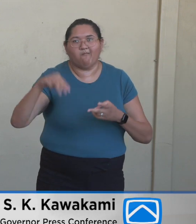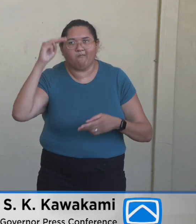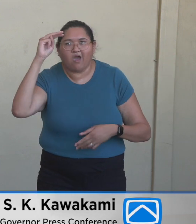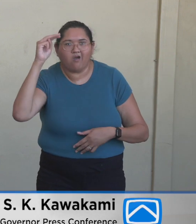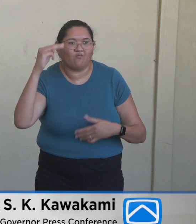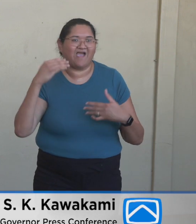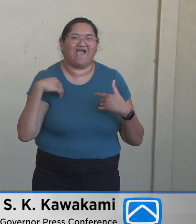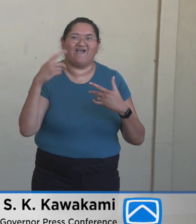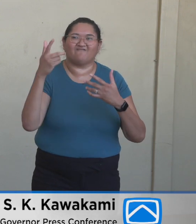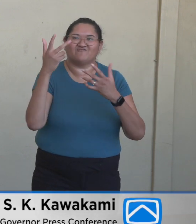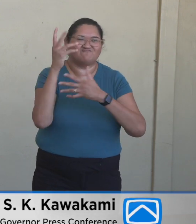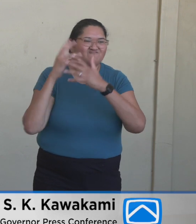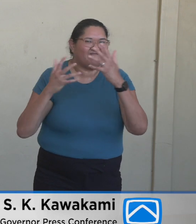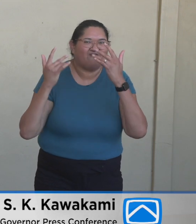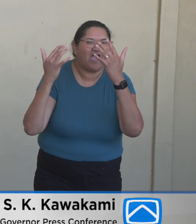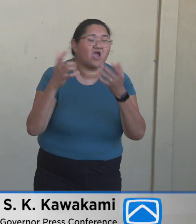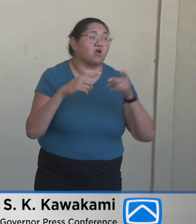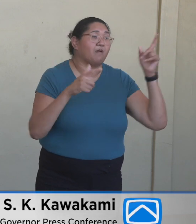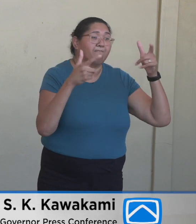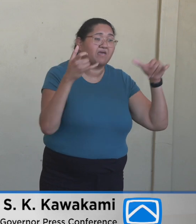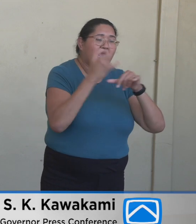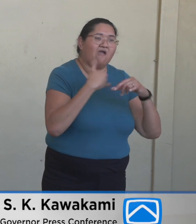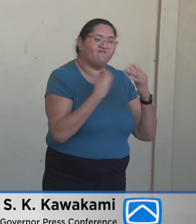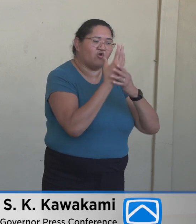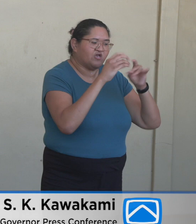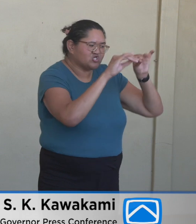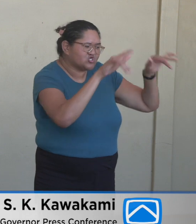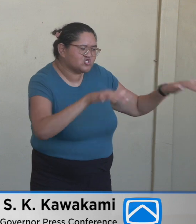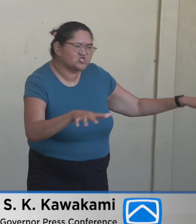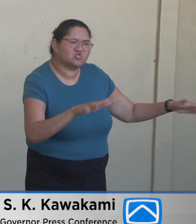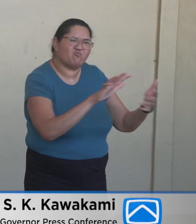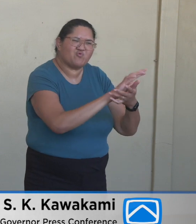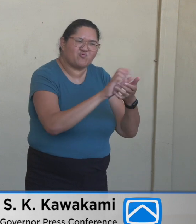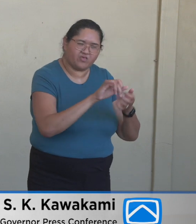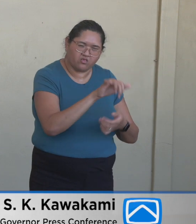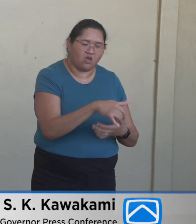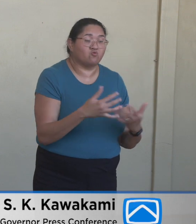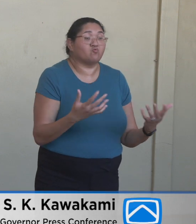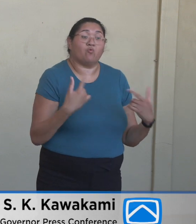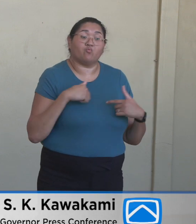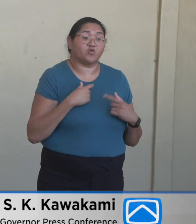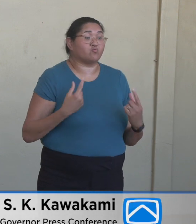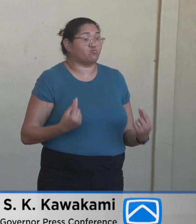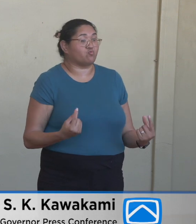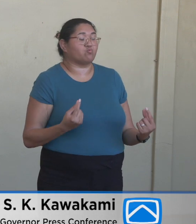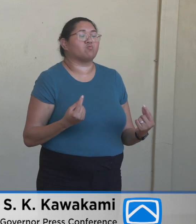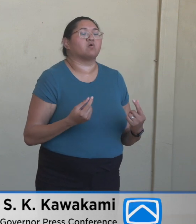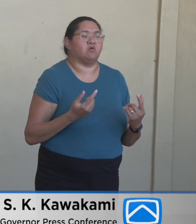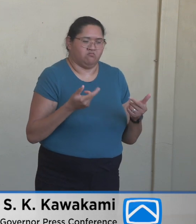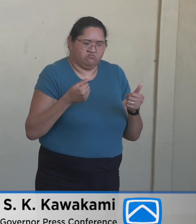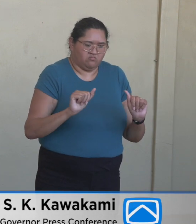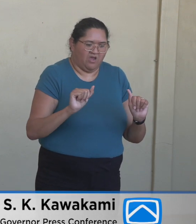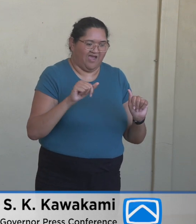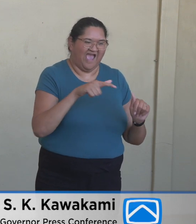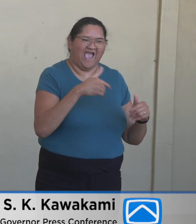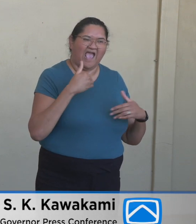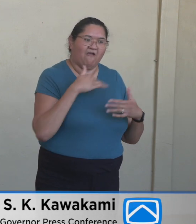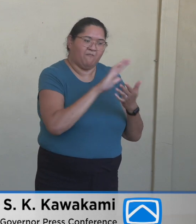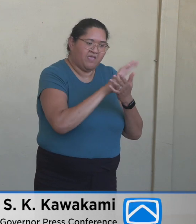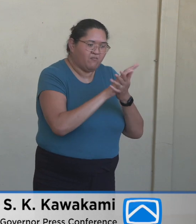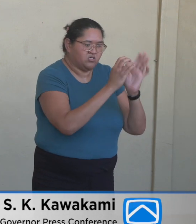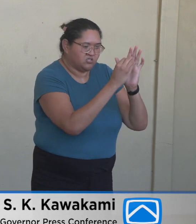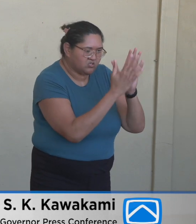had wildfires. Big Island has lava. And so what we try to do is we try to get these